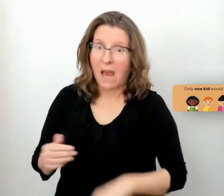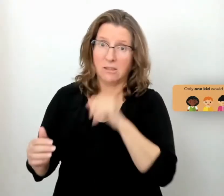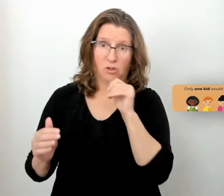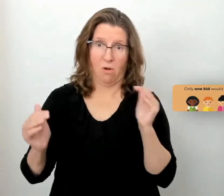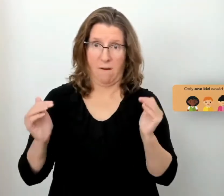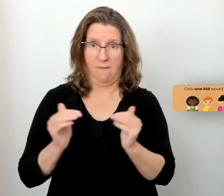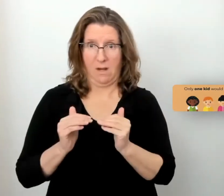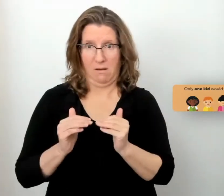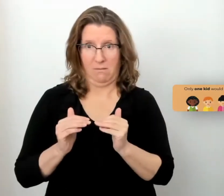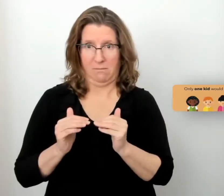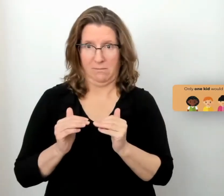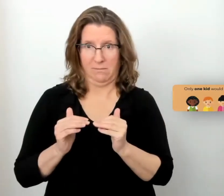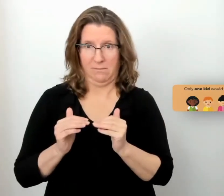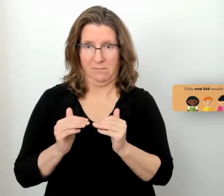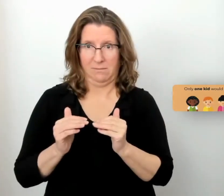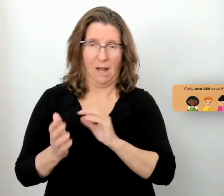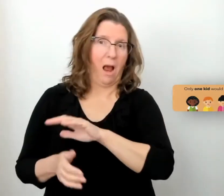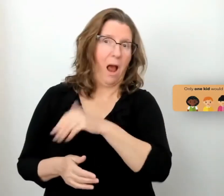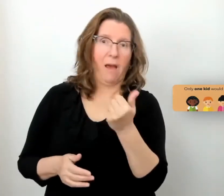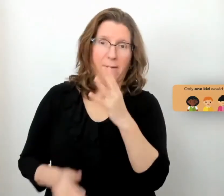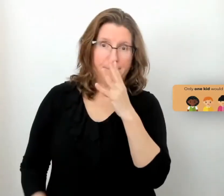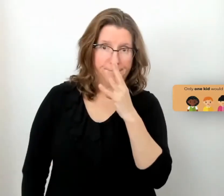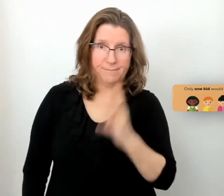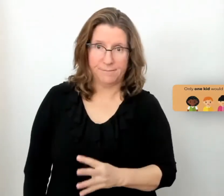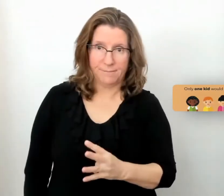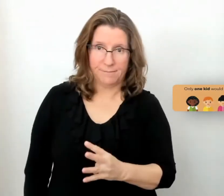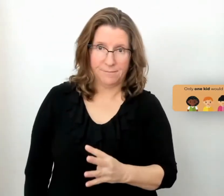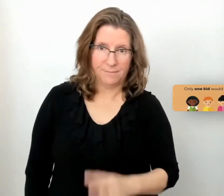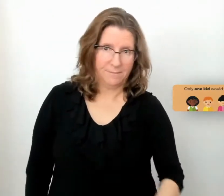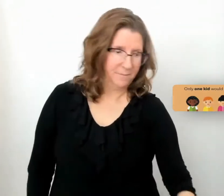that is not fair. Not fair to the others.